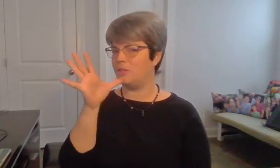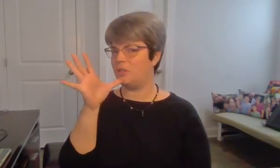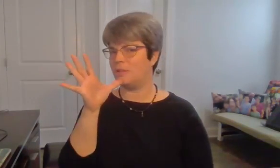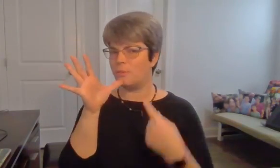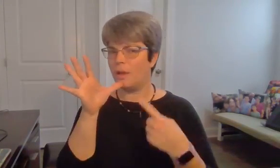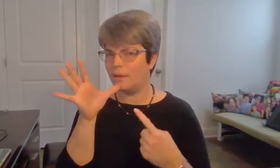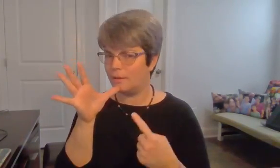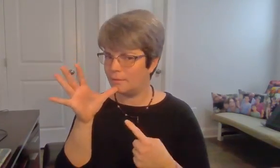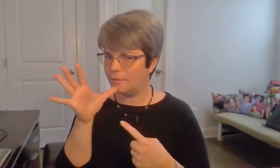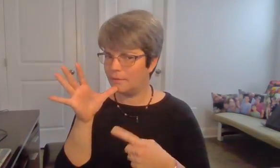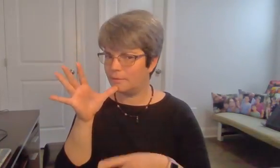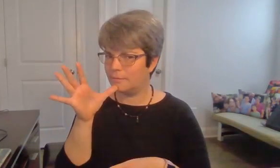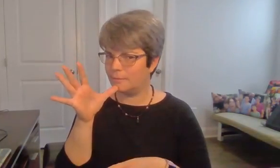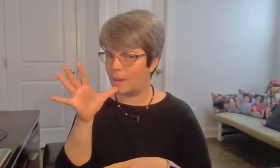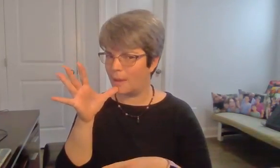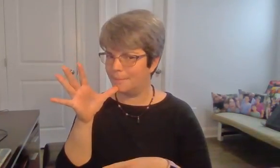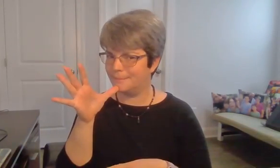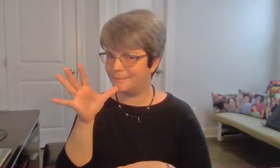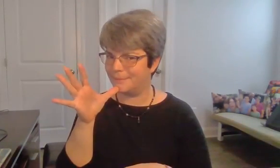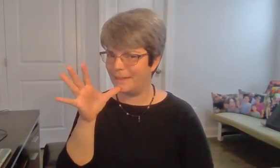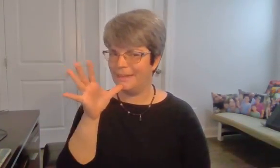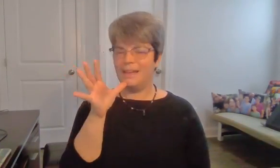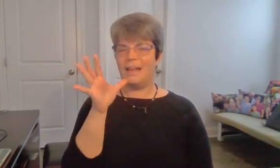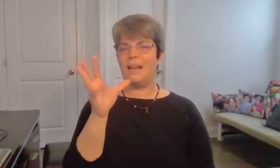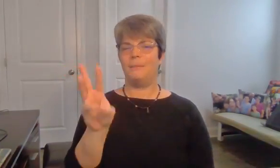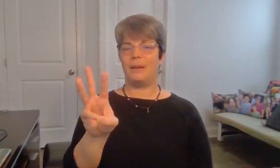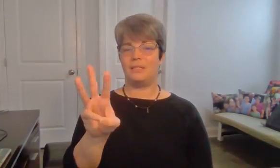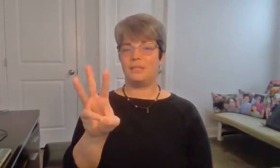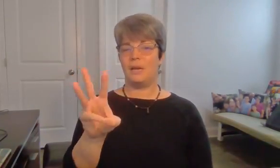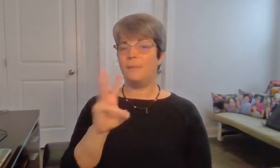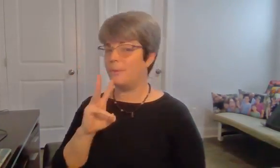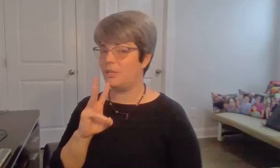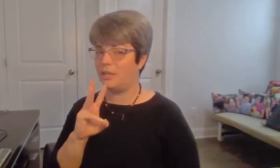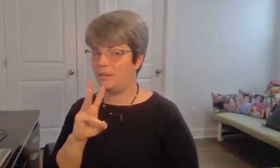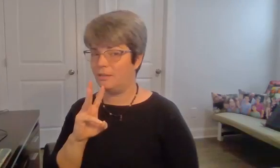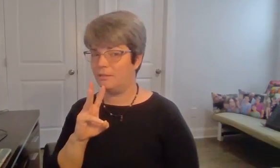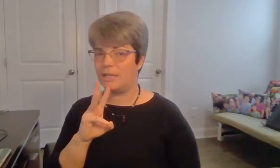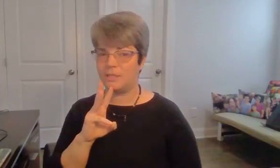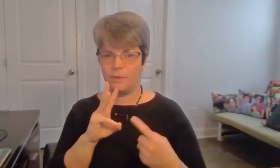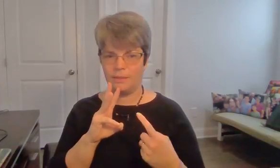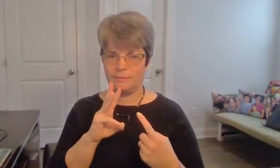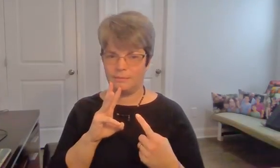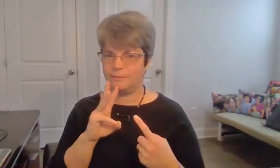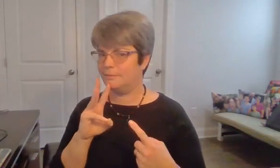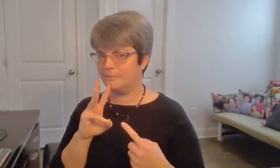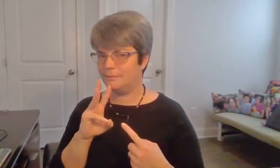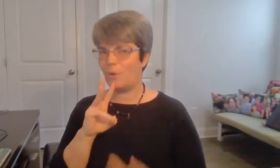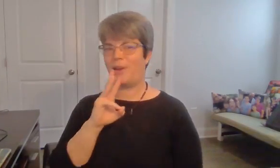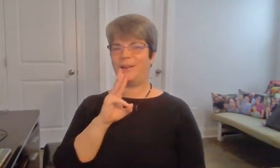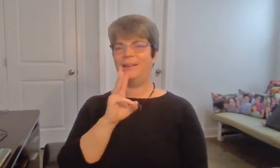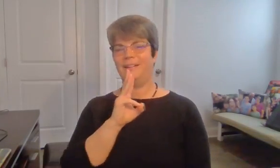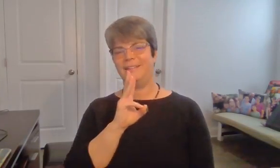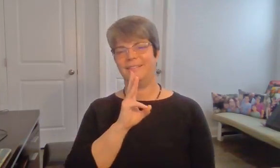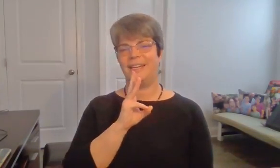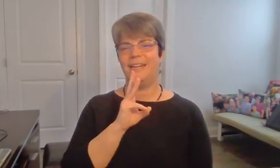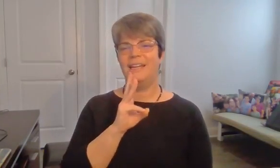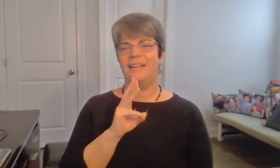chin, it's what? Mom, right? But if it's a W on my chin, that's what? Water, right?